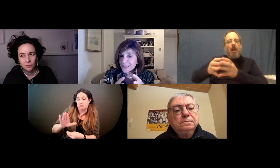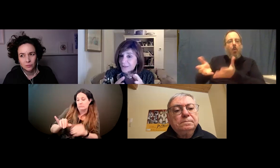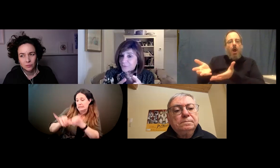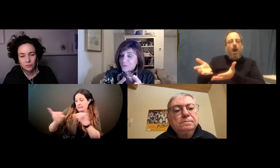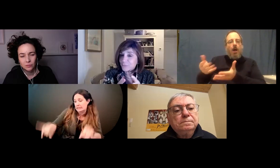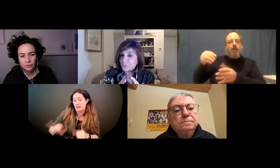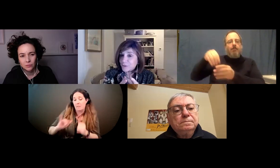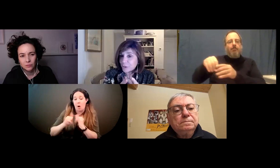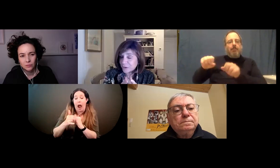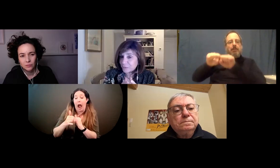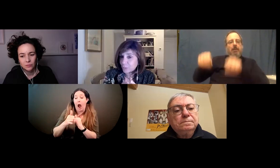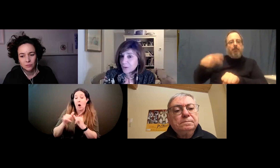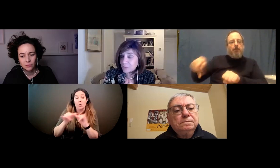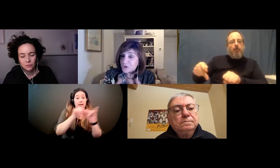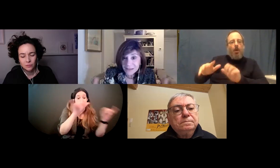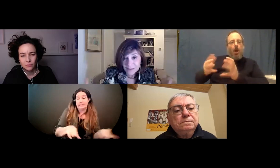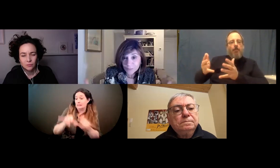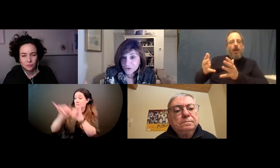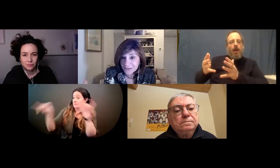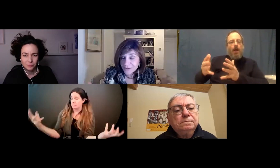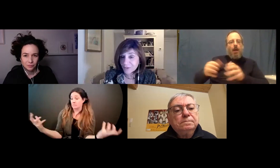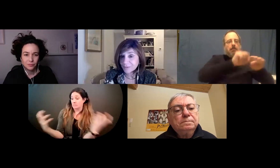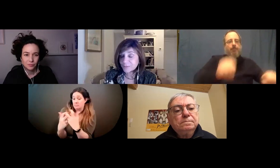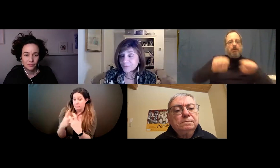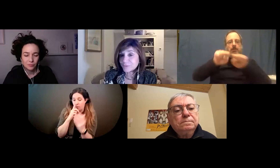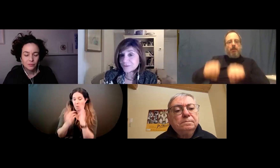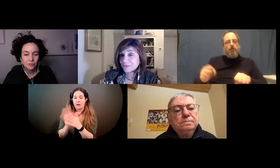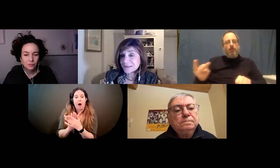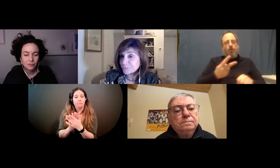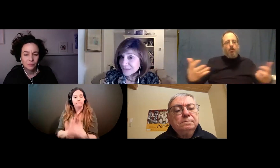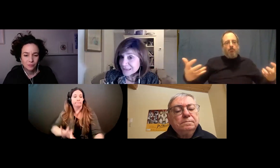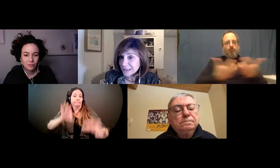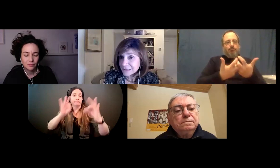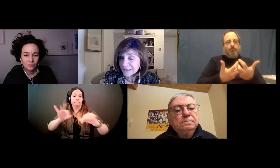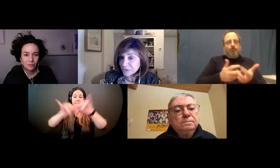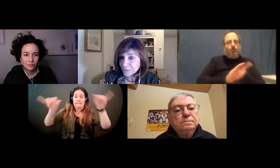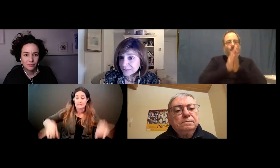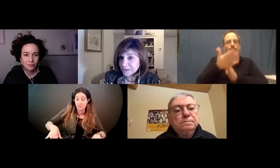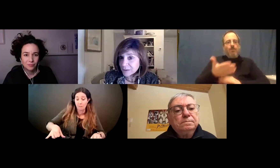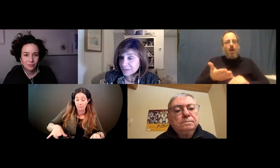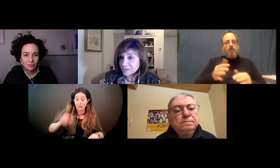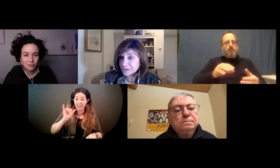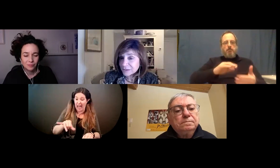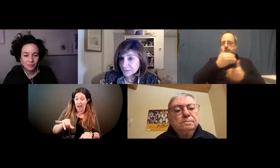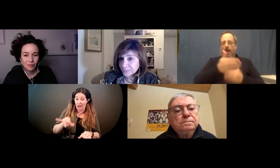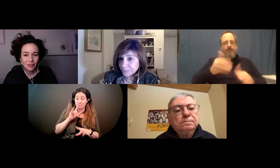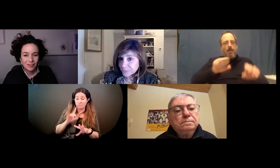work together to form a coherent one, which is the problem for a sophisticated psychoanalytic